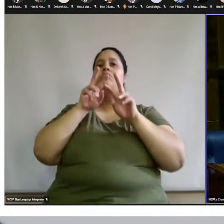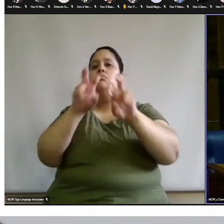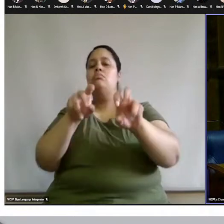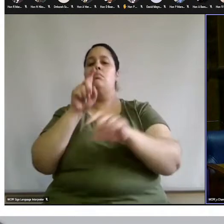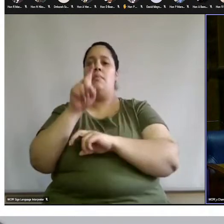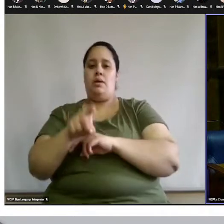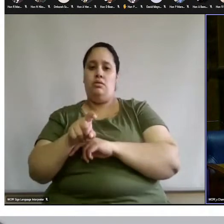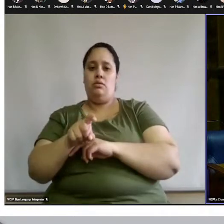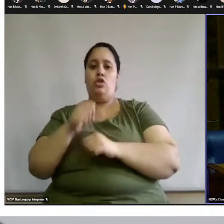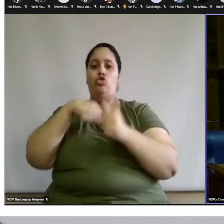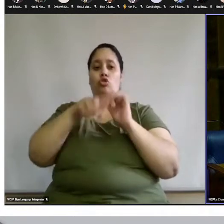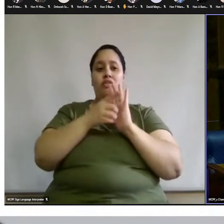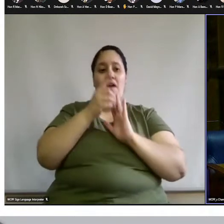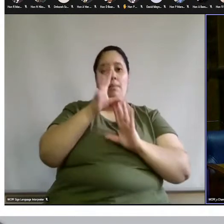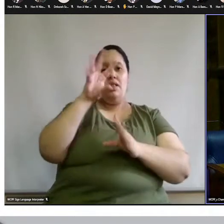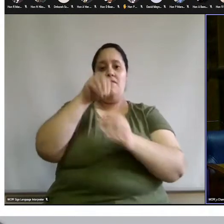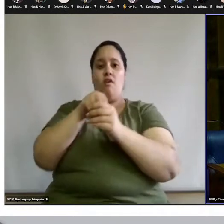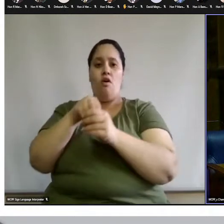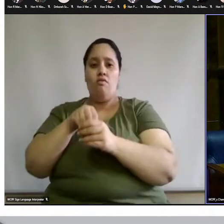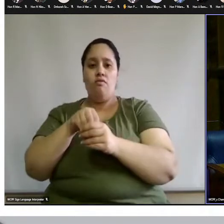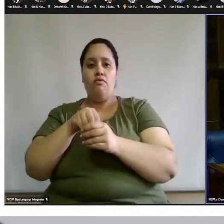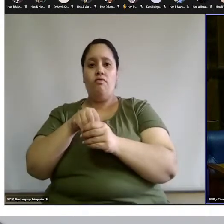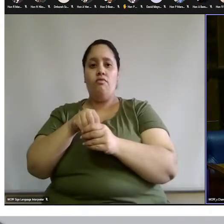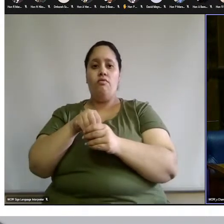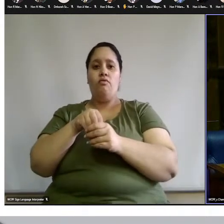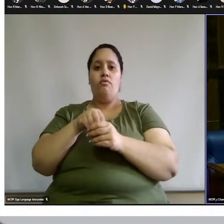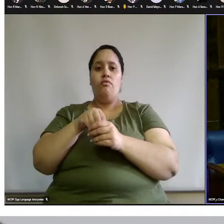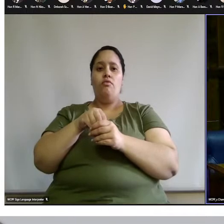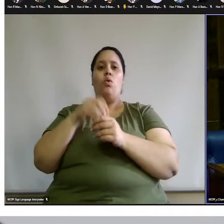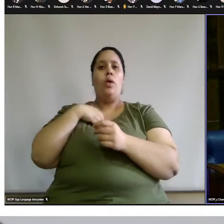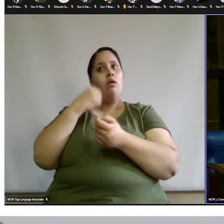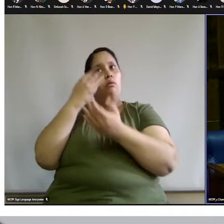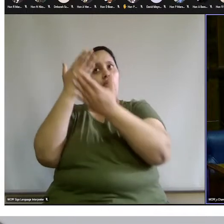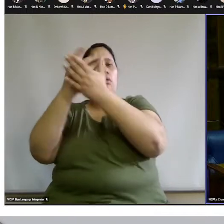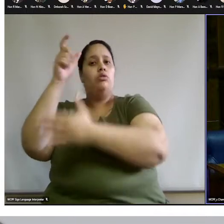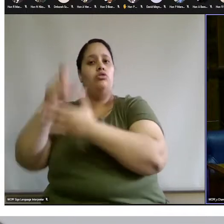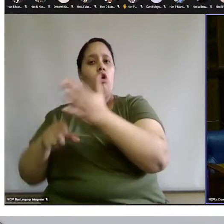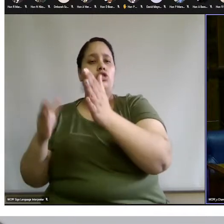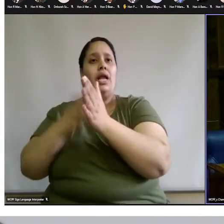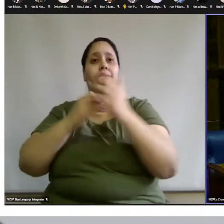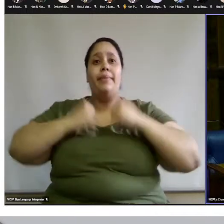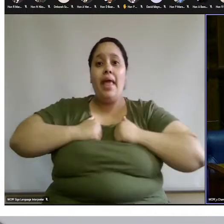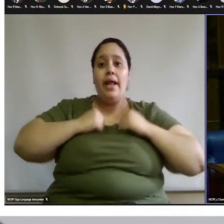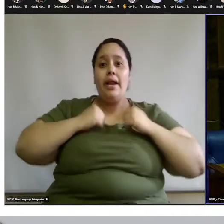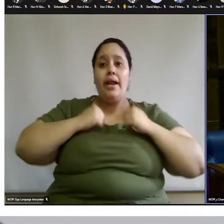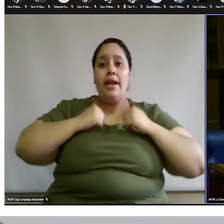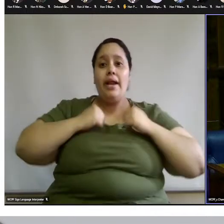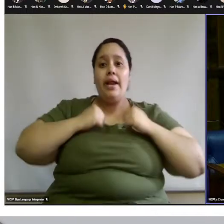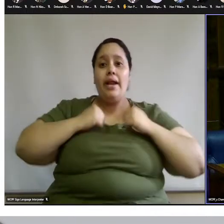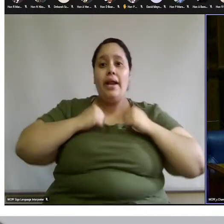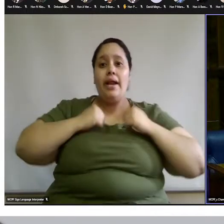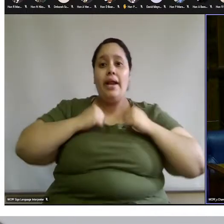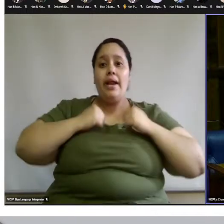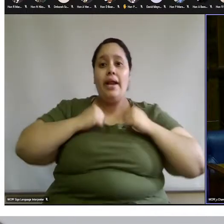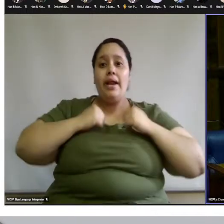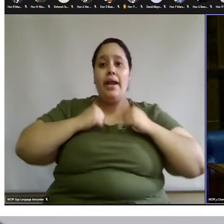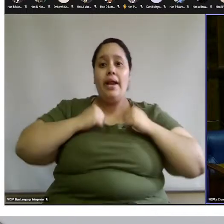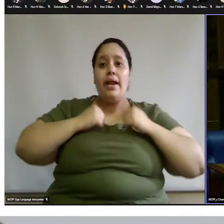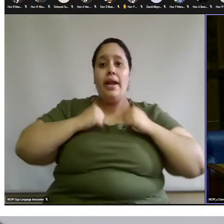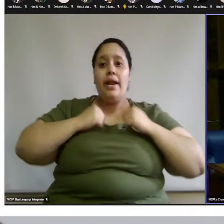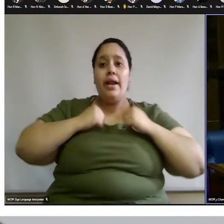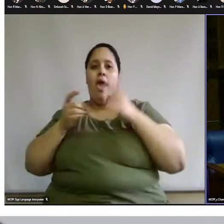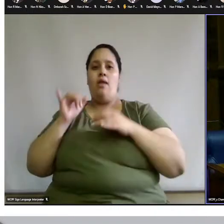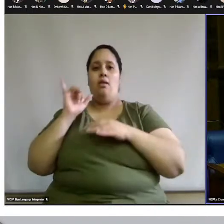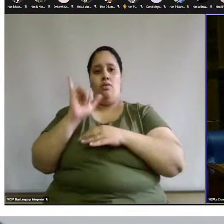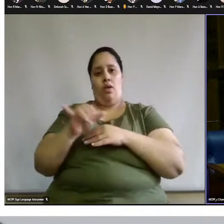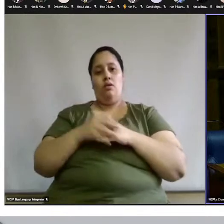need to get social development involved. We can lay charges against parents. We need to make sure that we deal with this. So